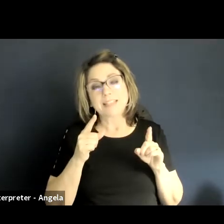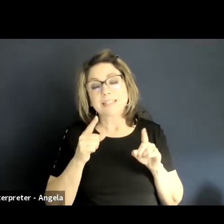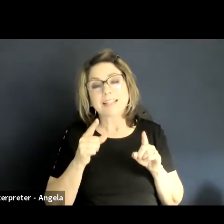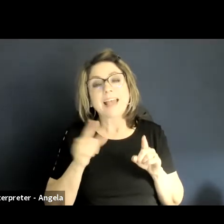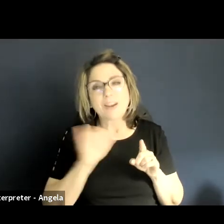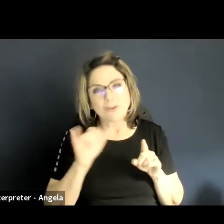Okay.